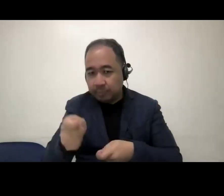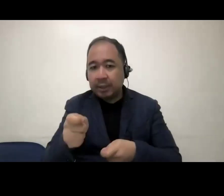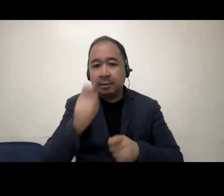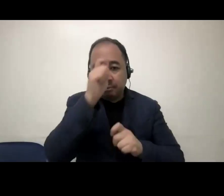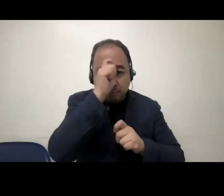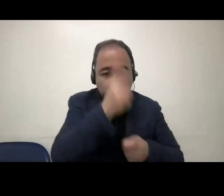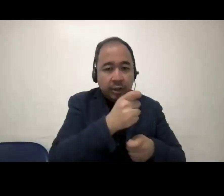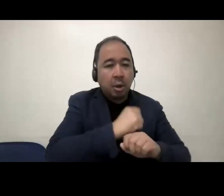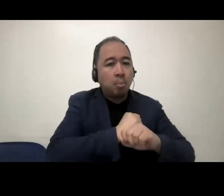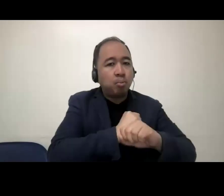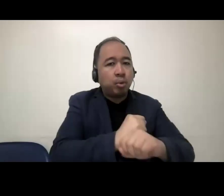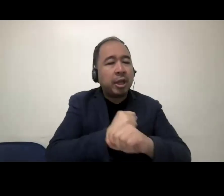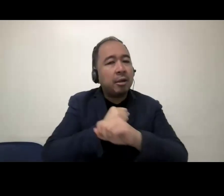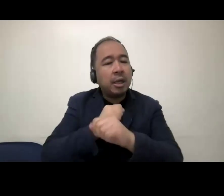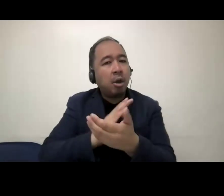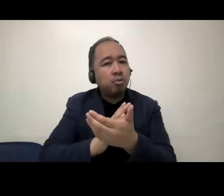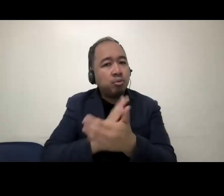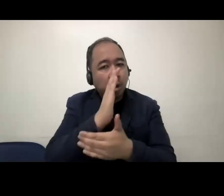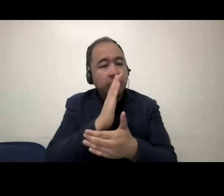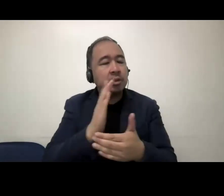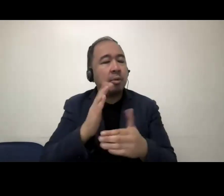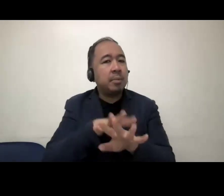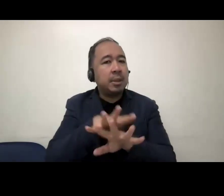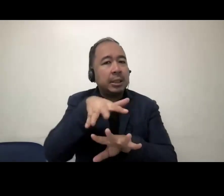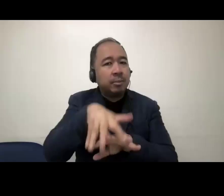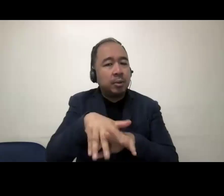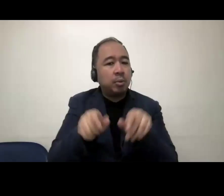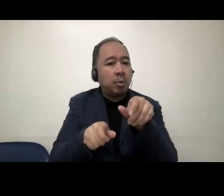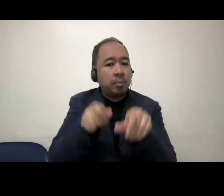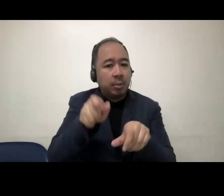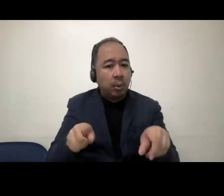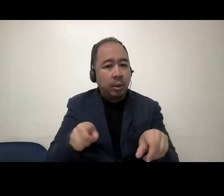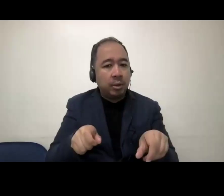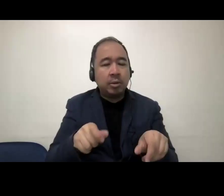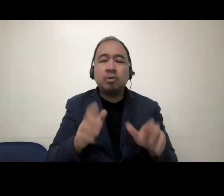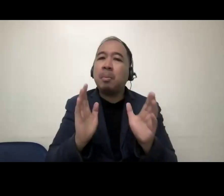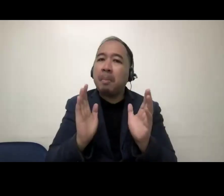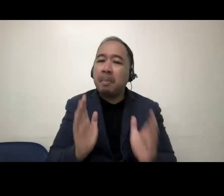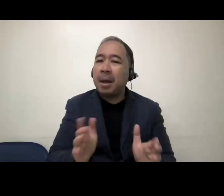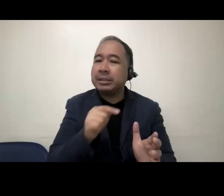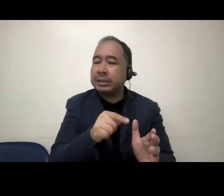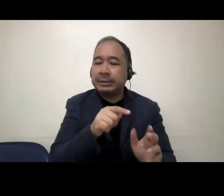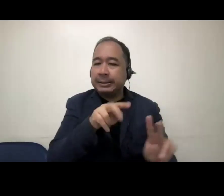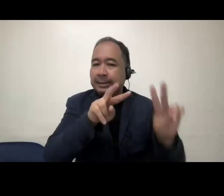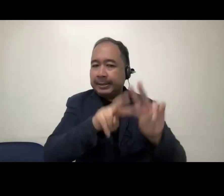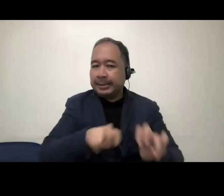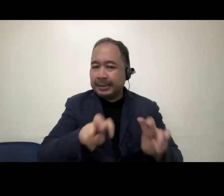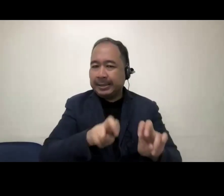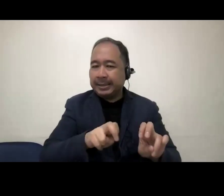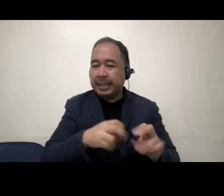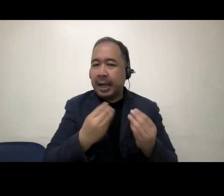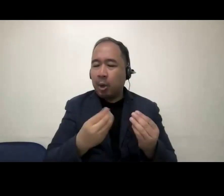promoted to the theory. It should be impracticable. And I would like to clear